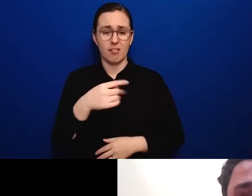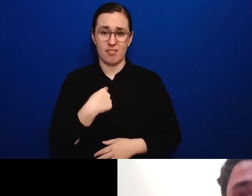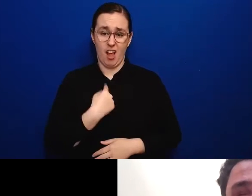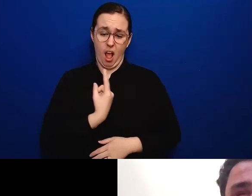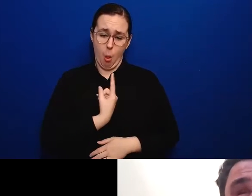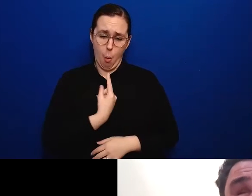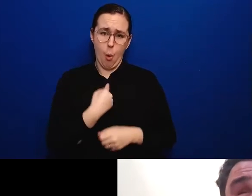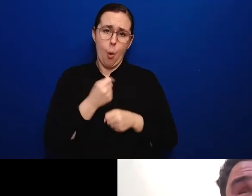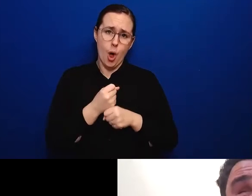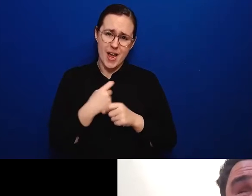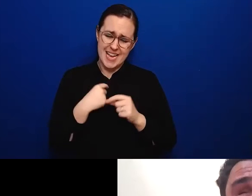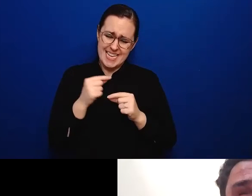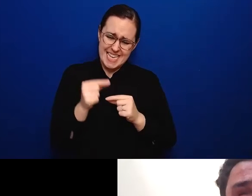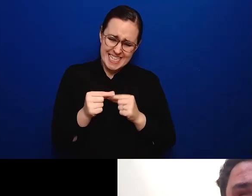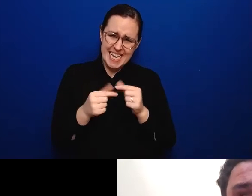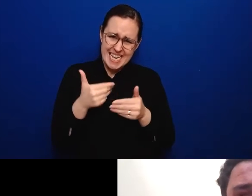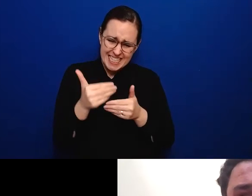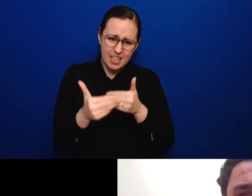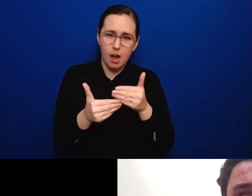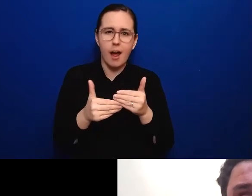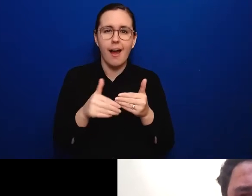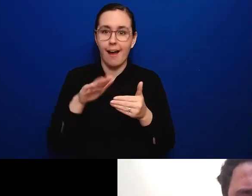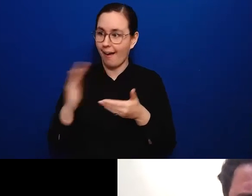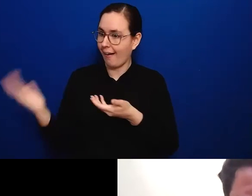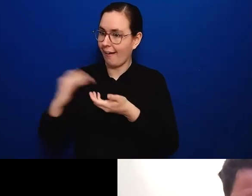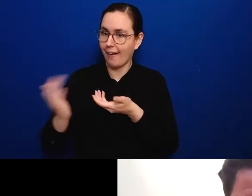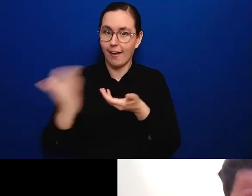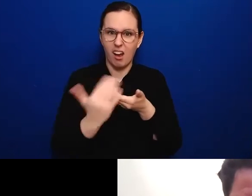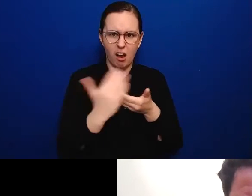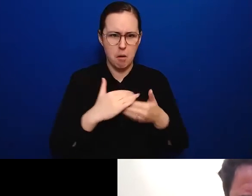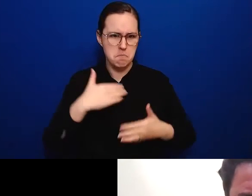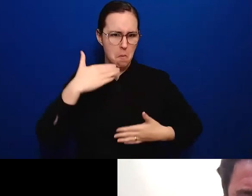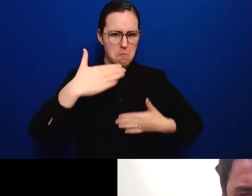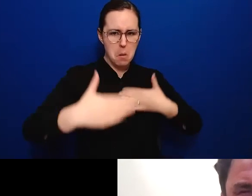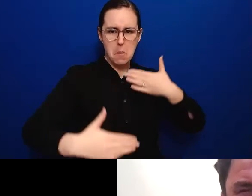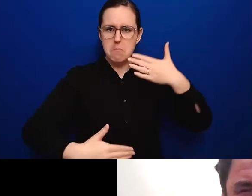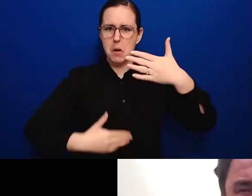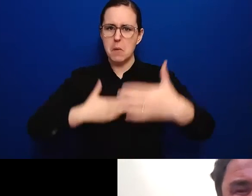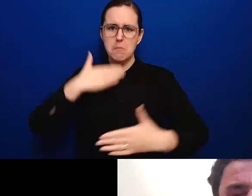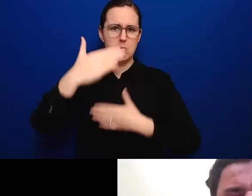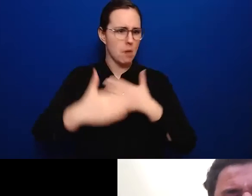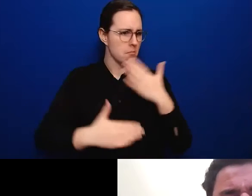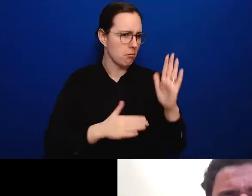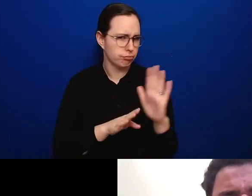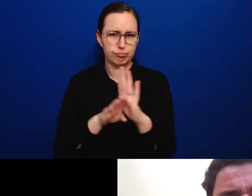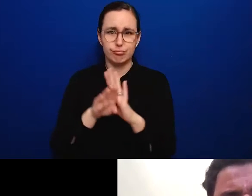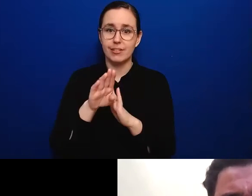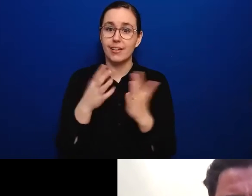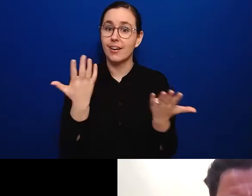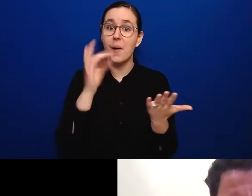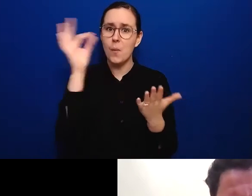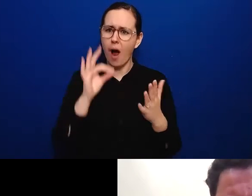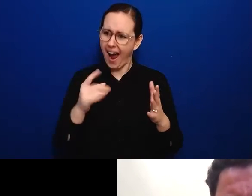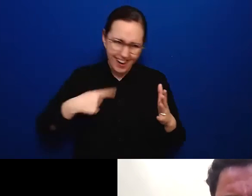disability people and they are moving themselves, working for themselves. I was able to involve DPS in several projects, and therefore I was